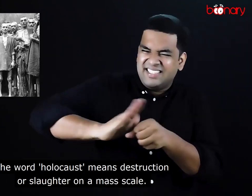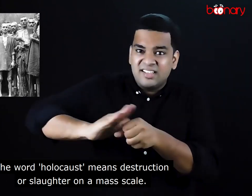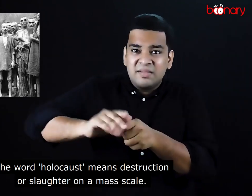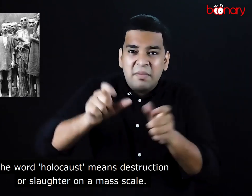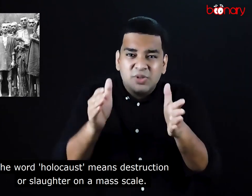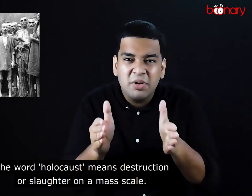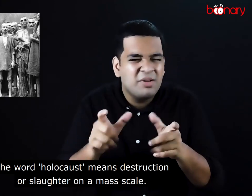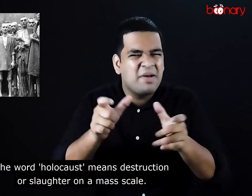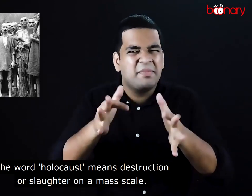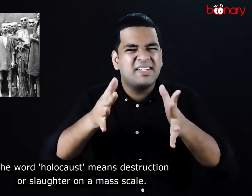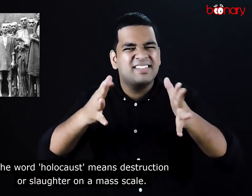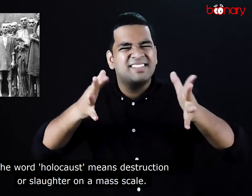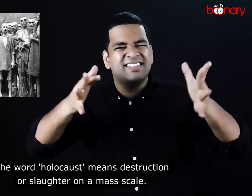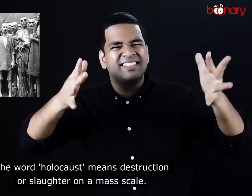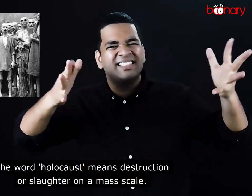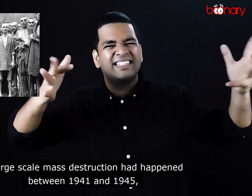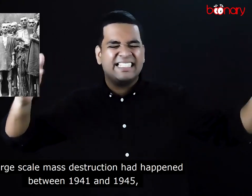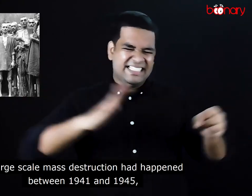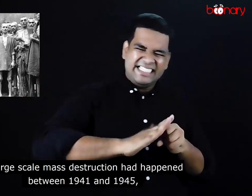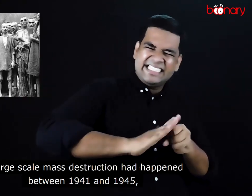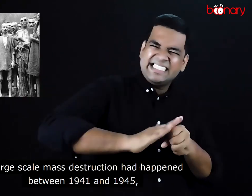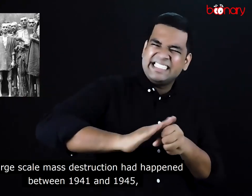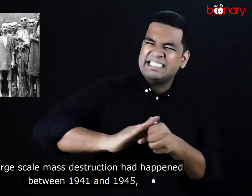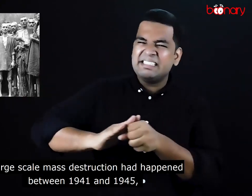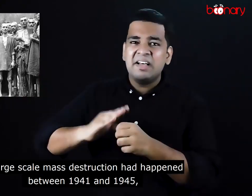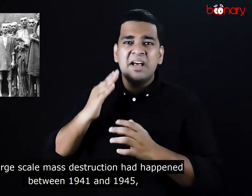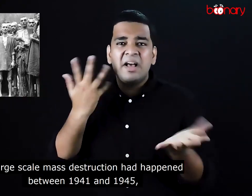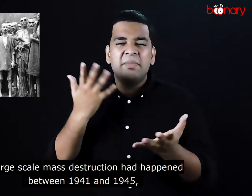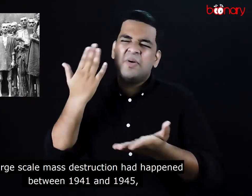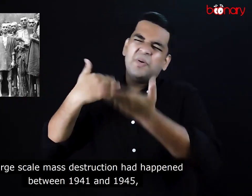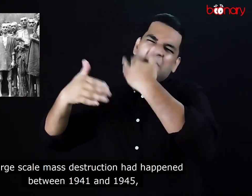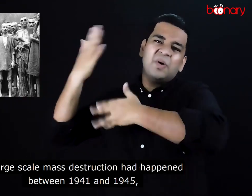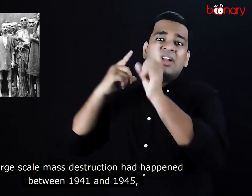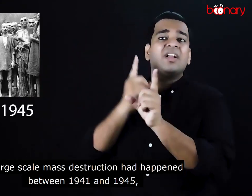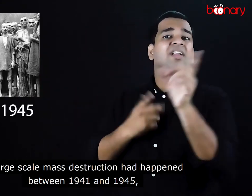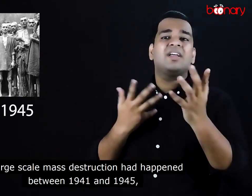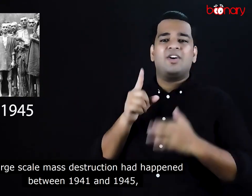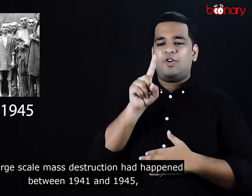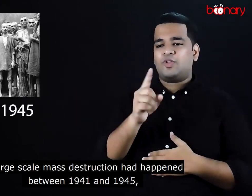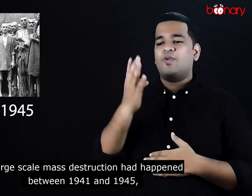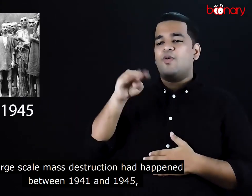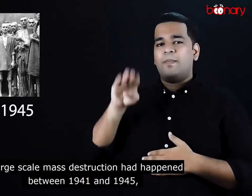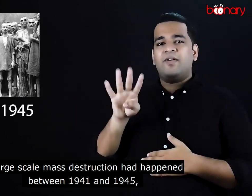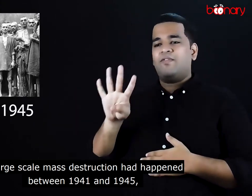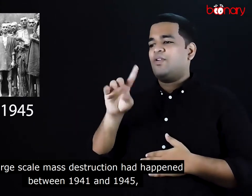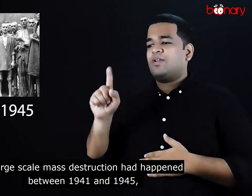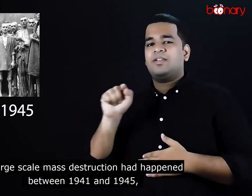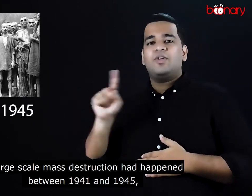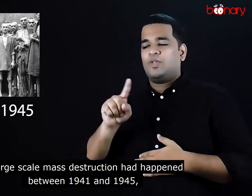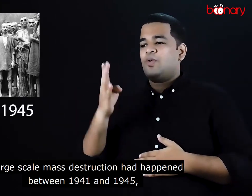a mass scale. A large-scale mass destruction had happened between 1941 and